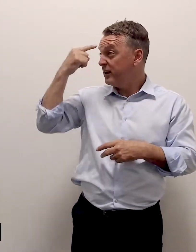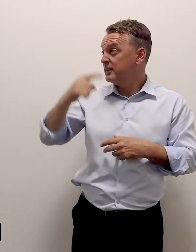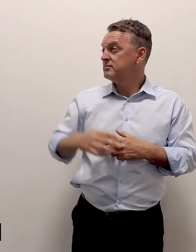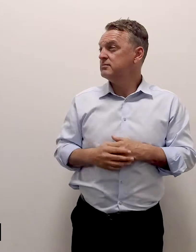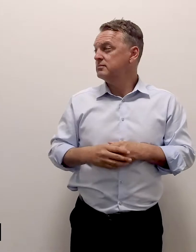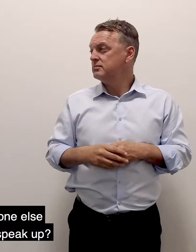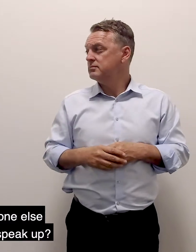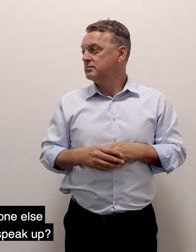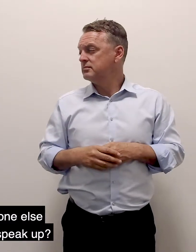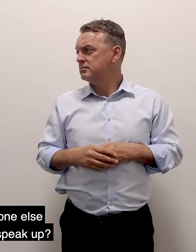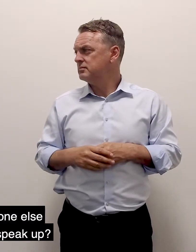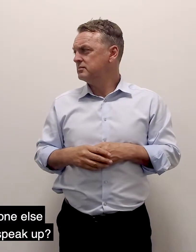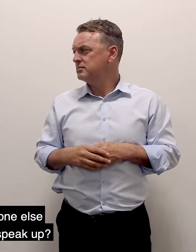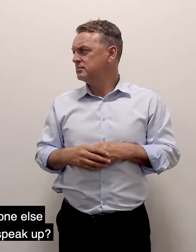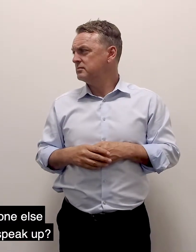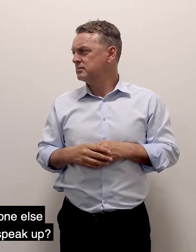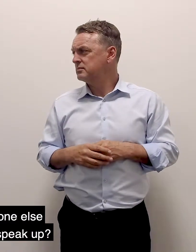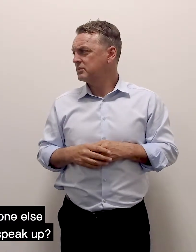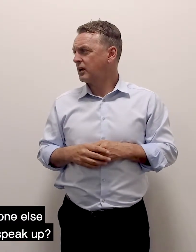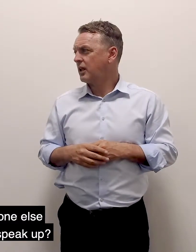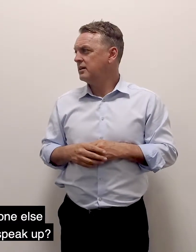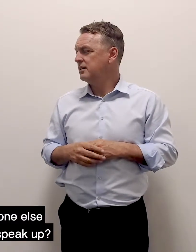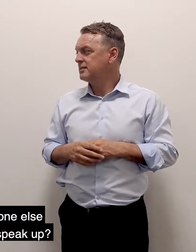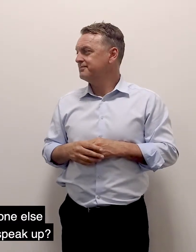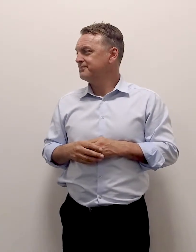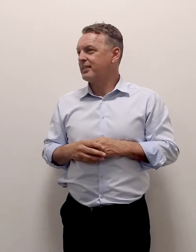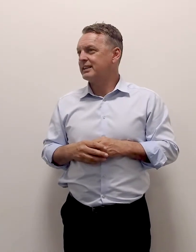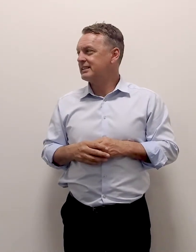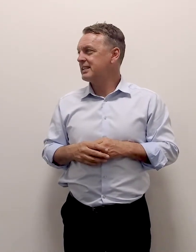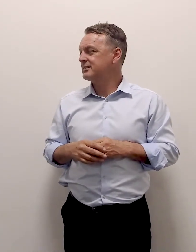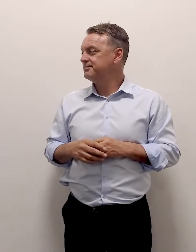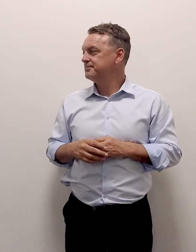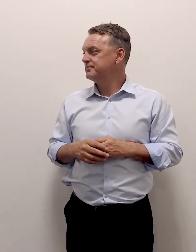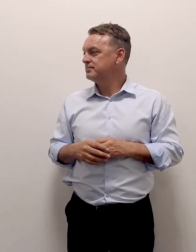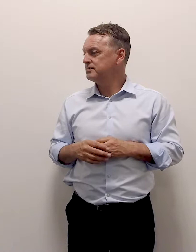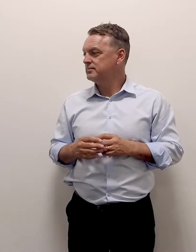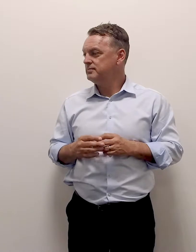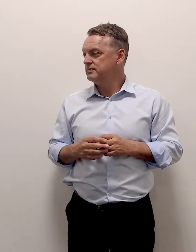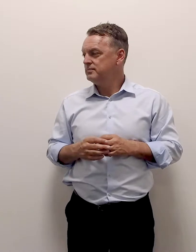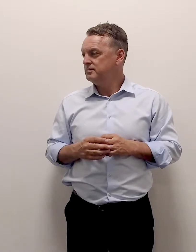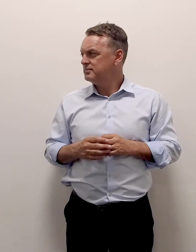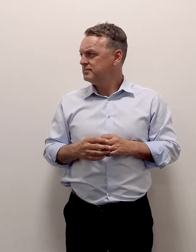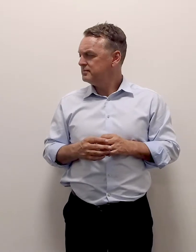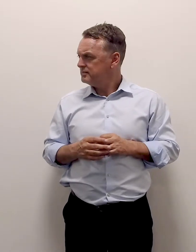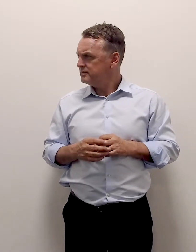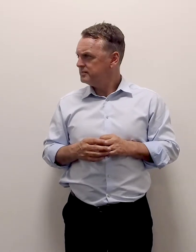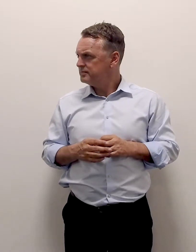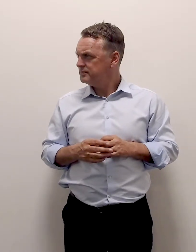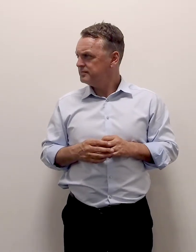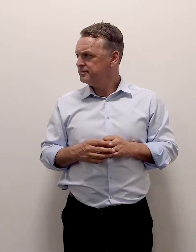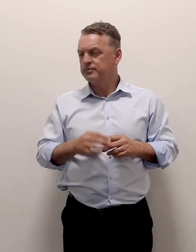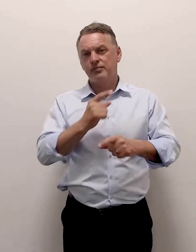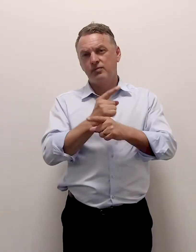I don't know. Yeah. Anyone else in your group want to speak up? Sorry, I was part of the room. I just